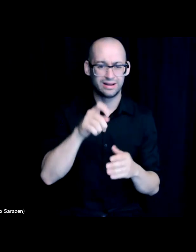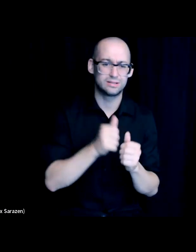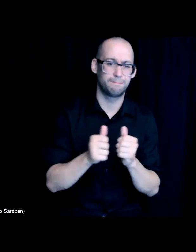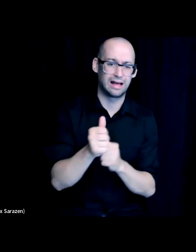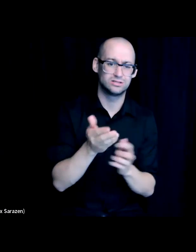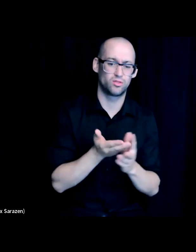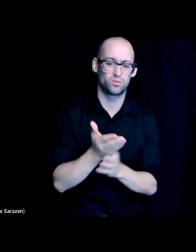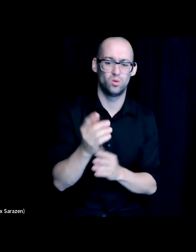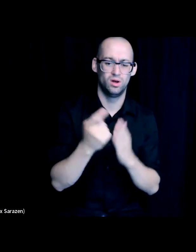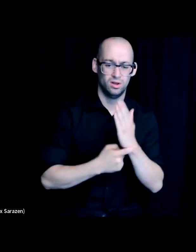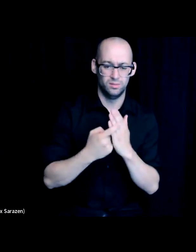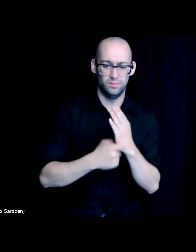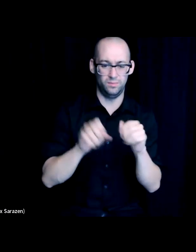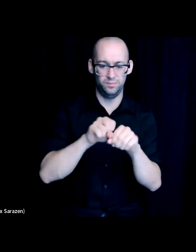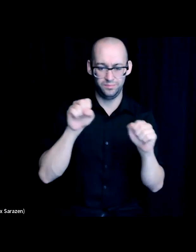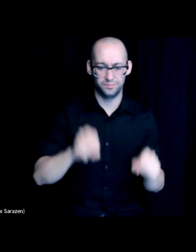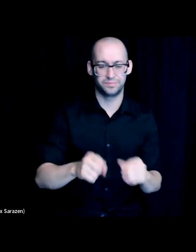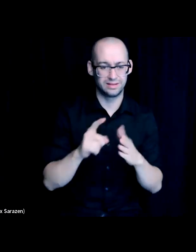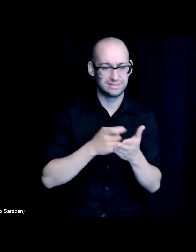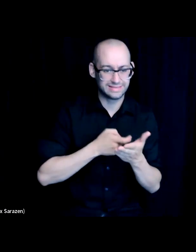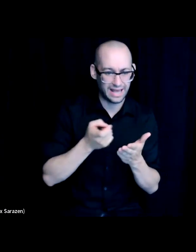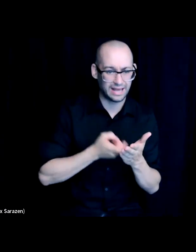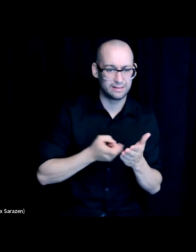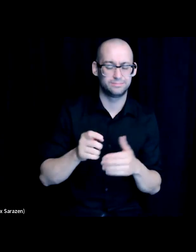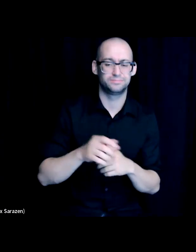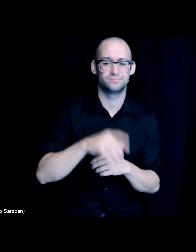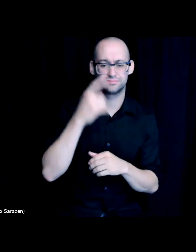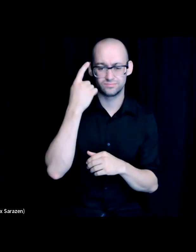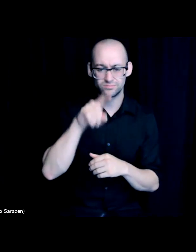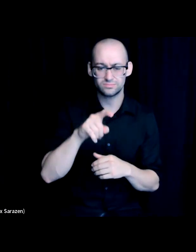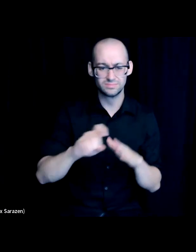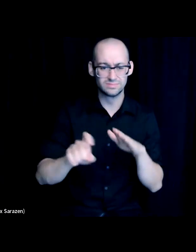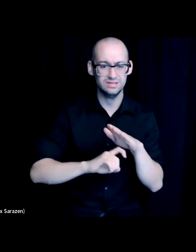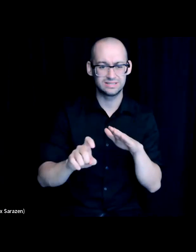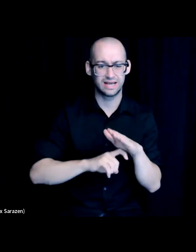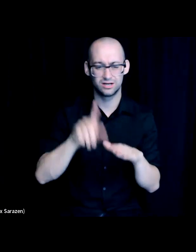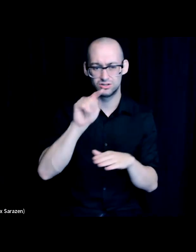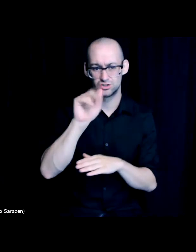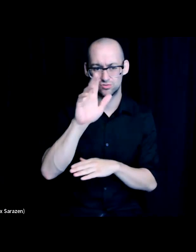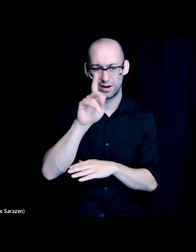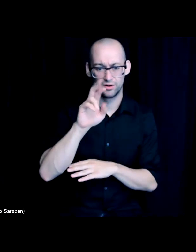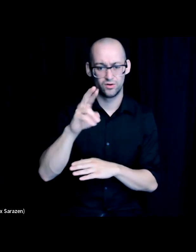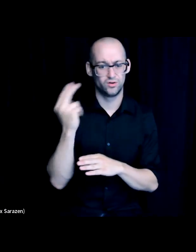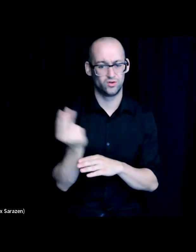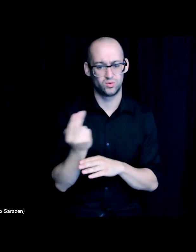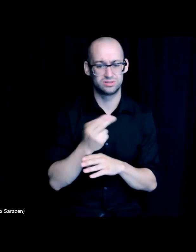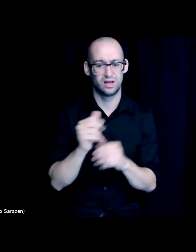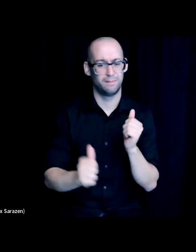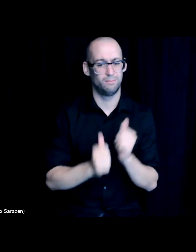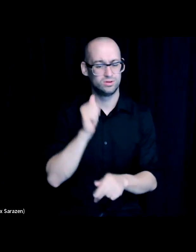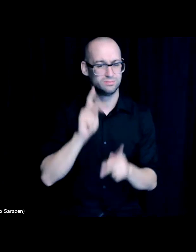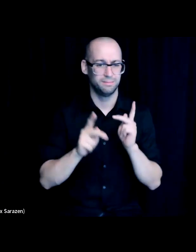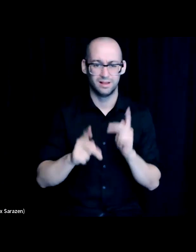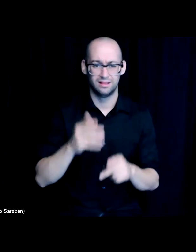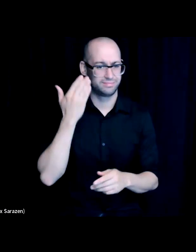system scanners that employers use to vet those resumes in real time. These are things that most participants, most people who are coming